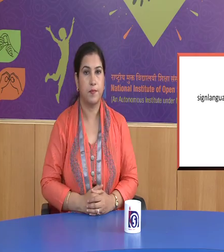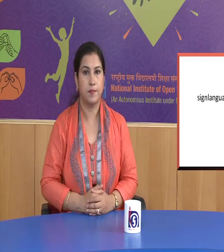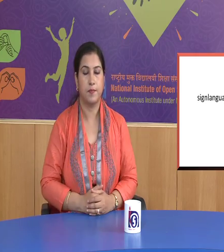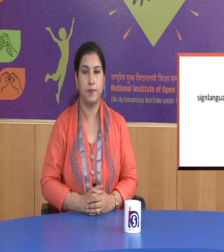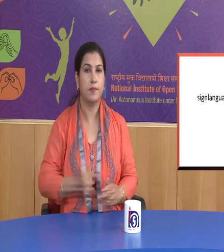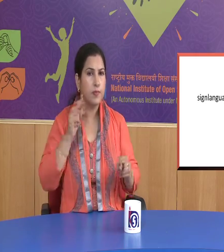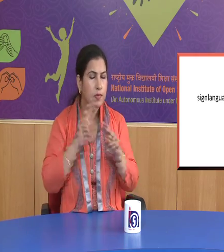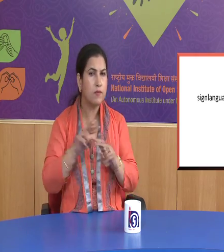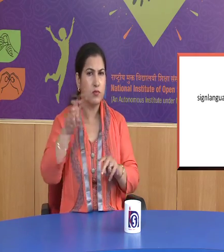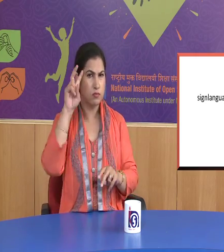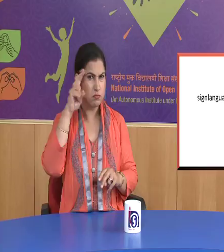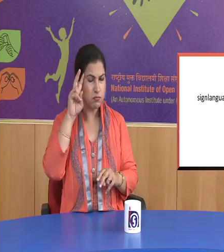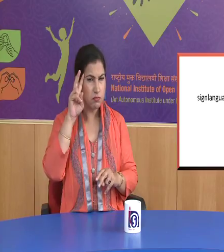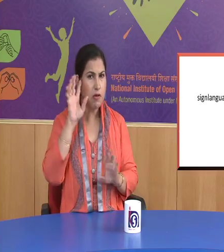If you have any queries,